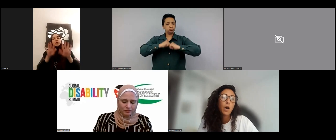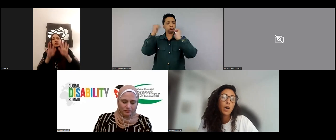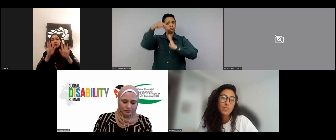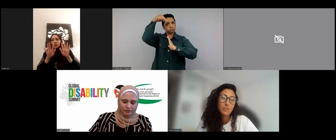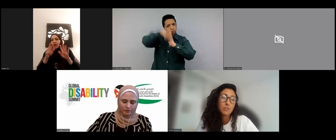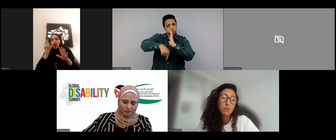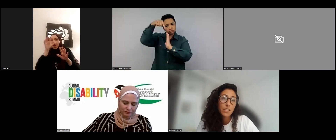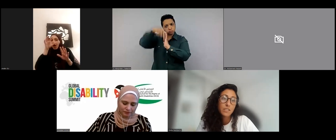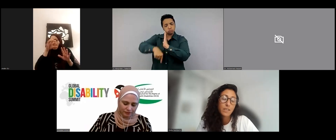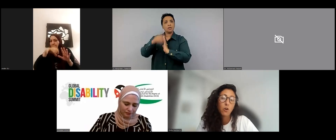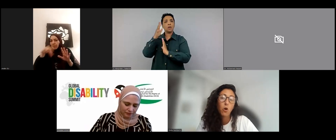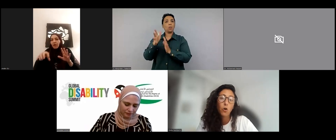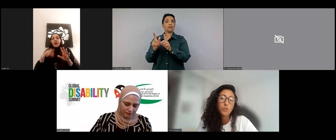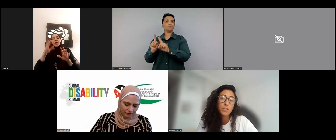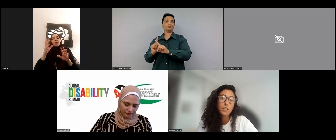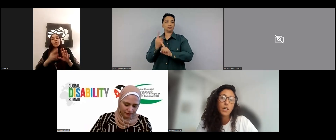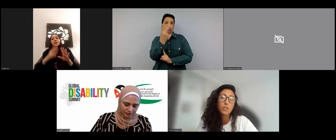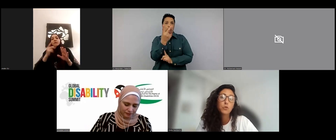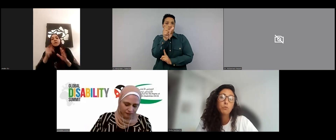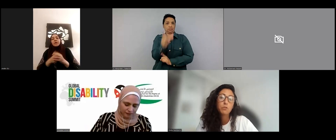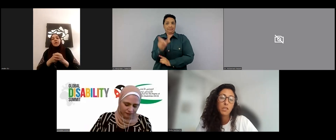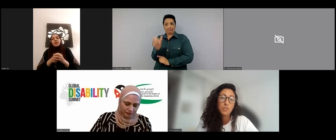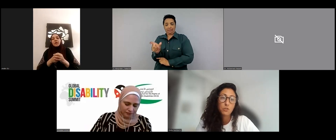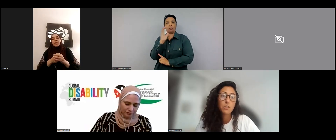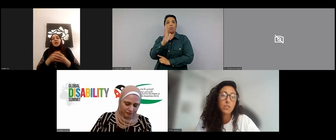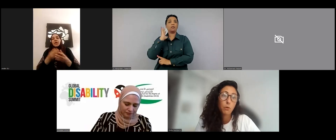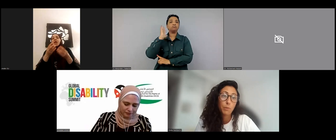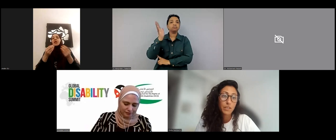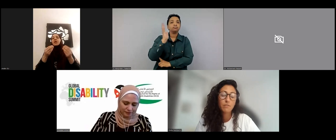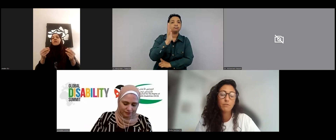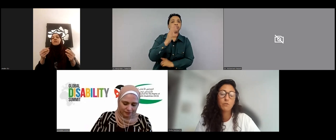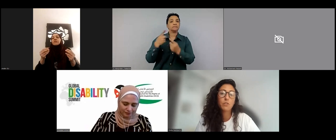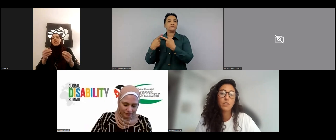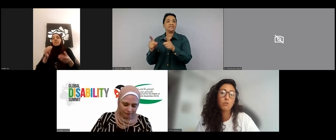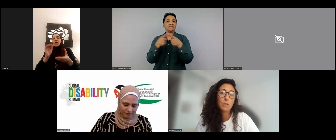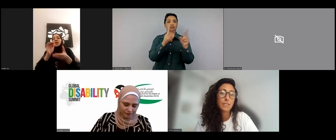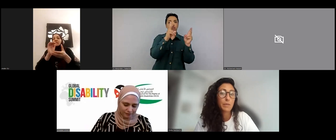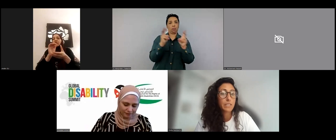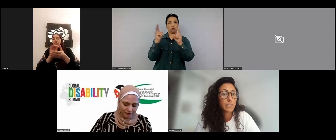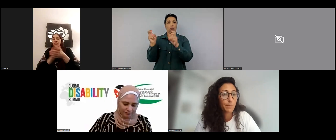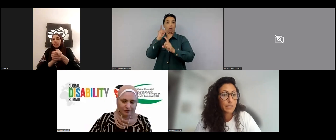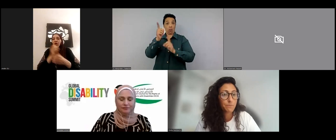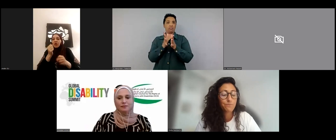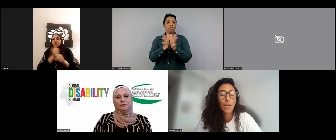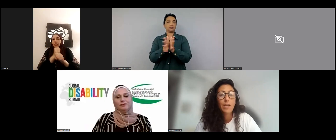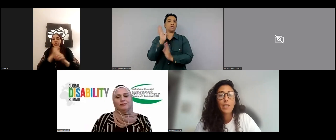two different colleagues on two potential topics for the Global Disability